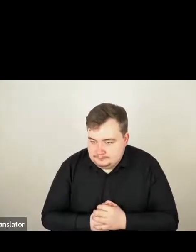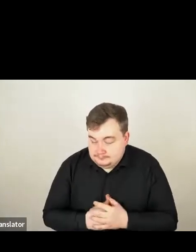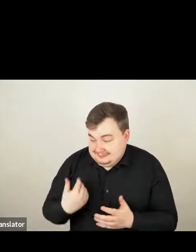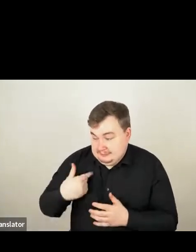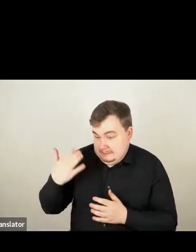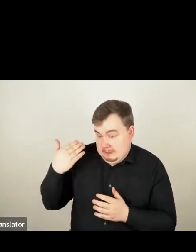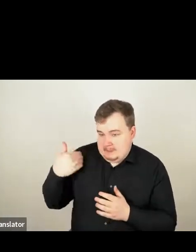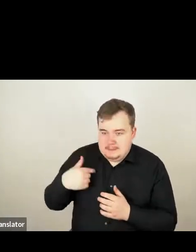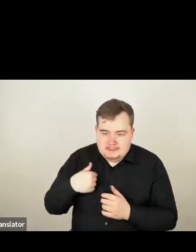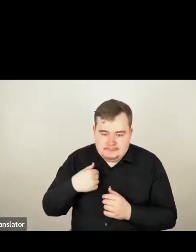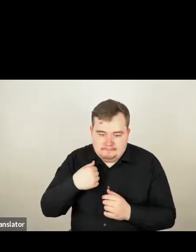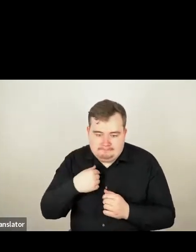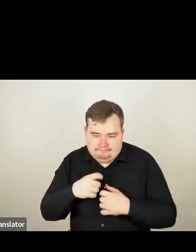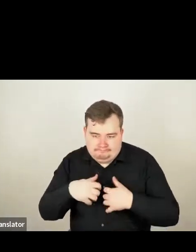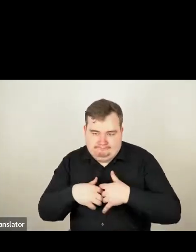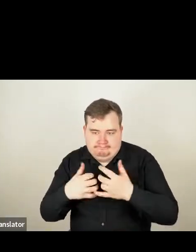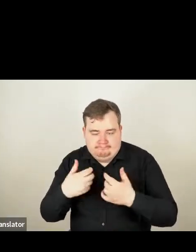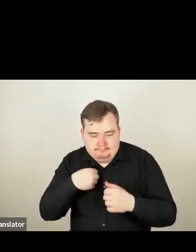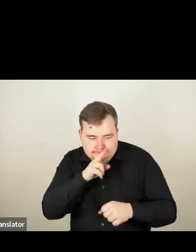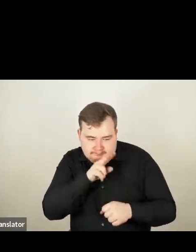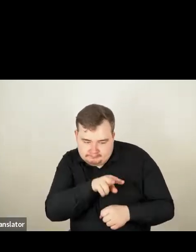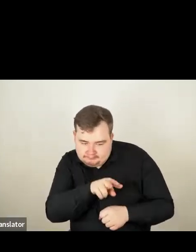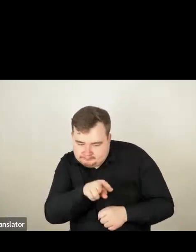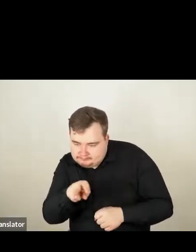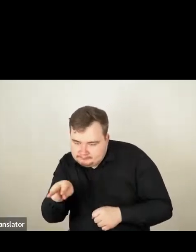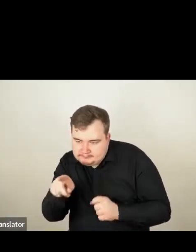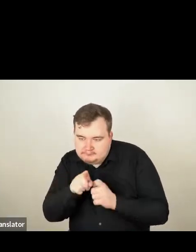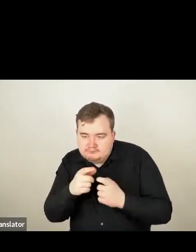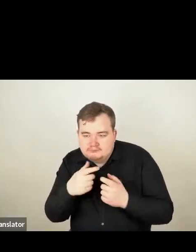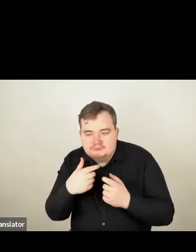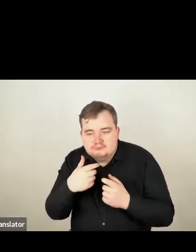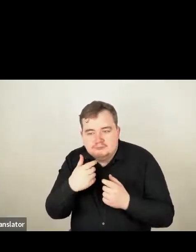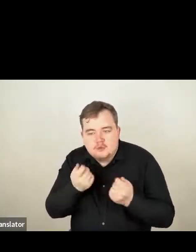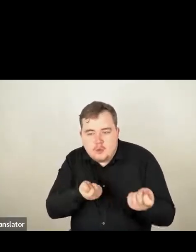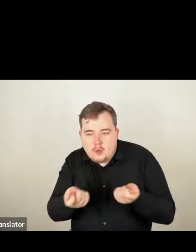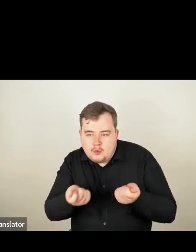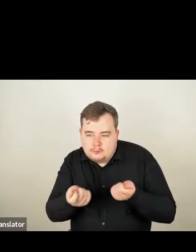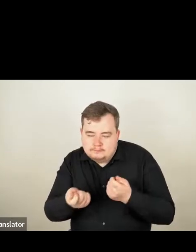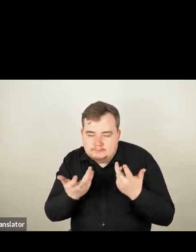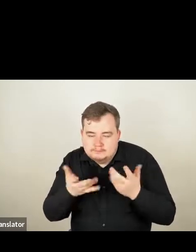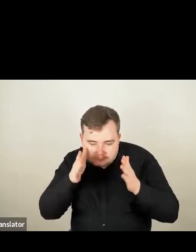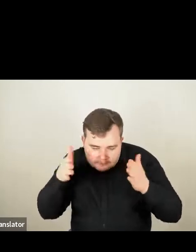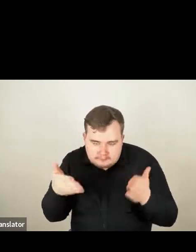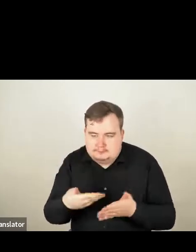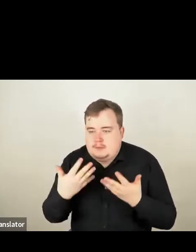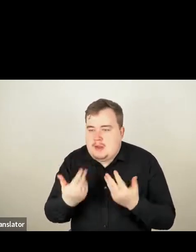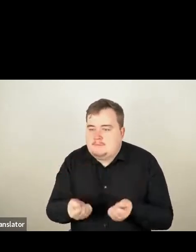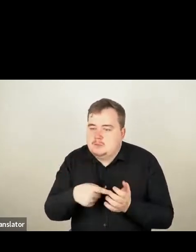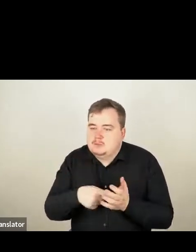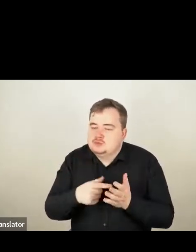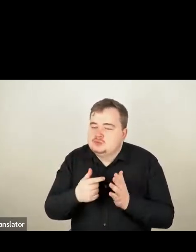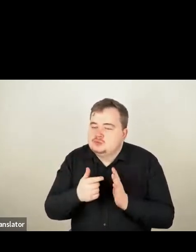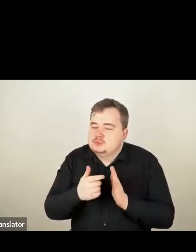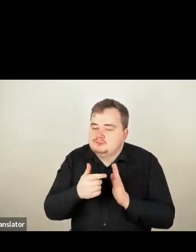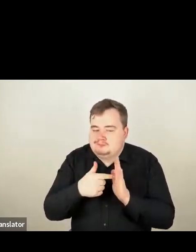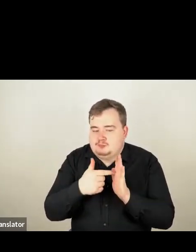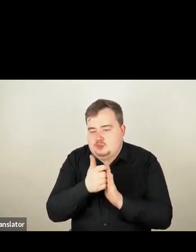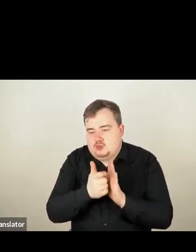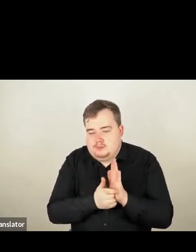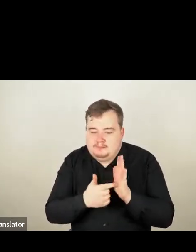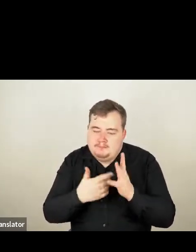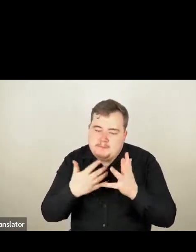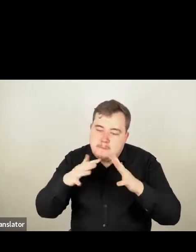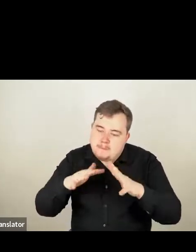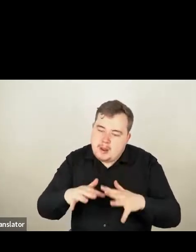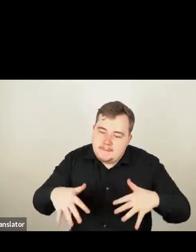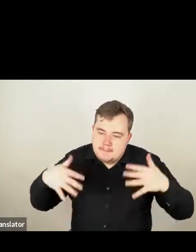on various issues, including how our parliament is a gender sensitive. Having said that,